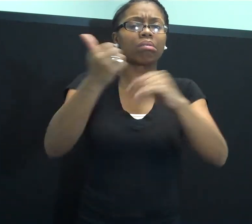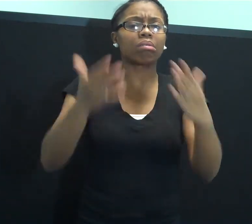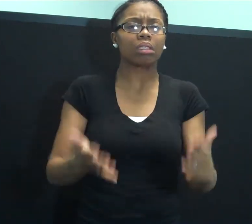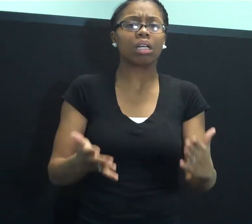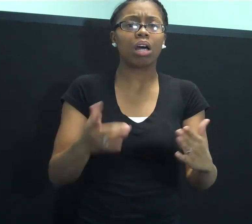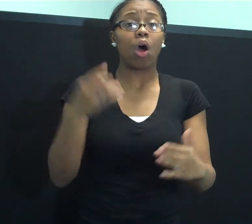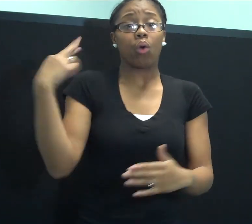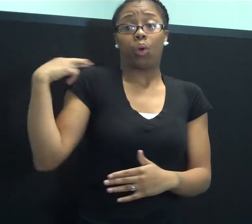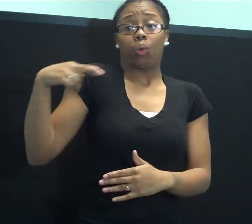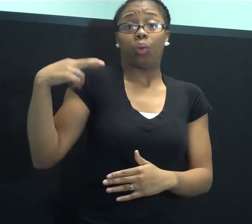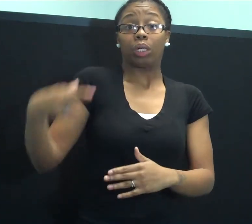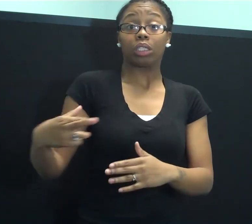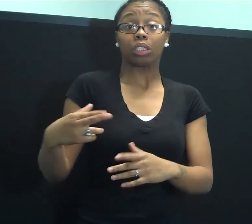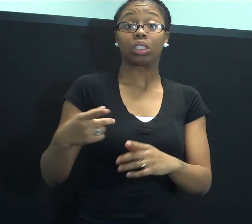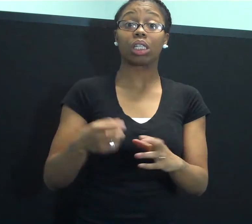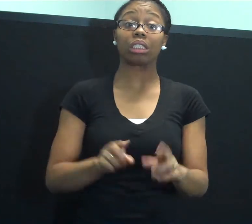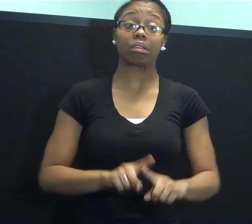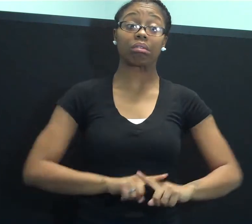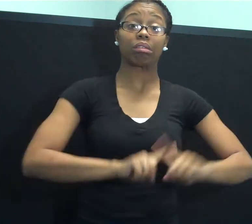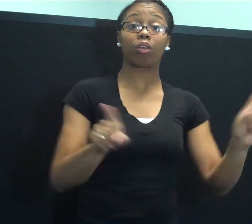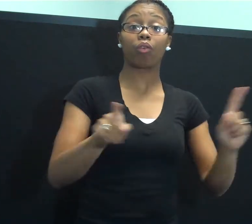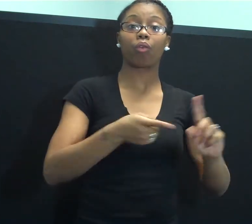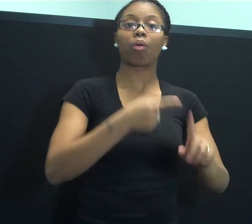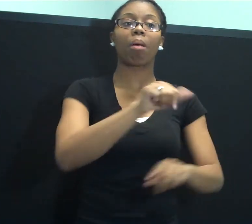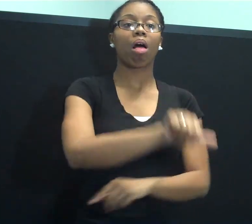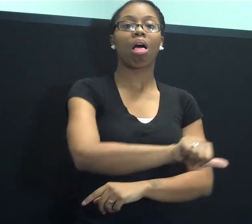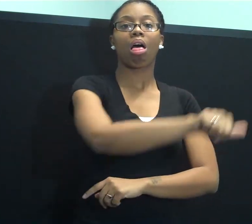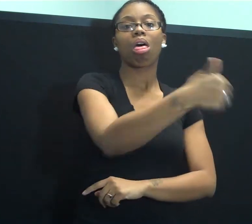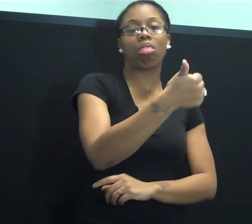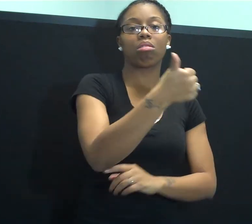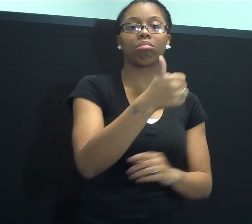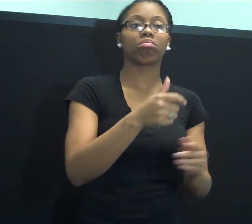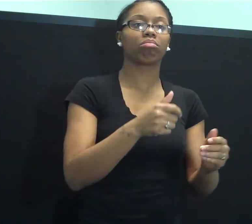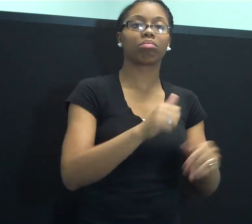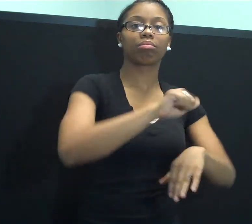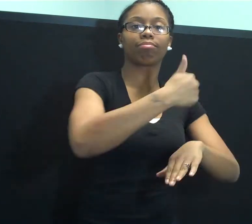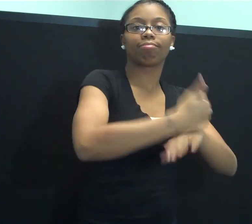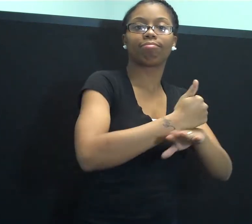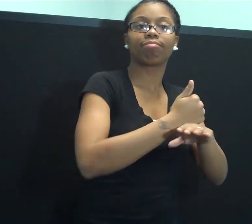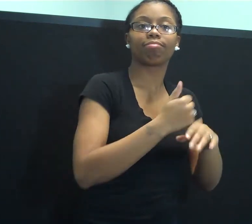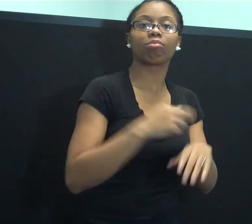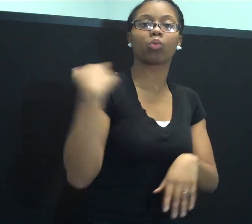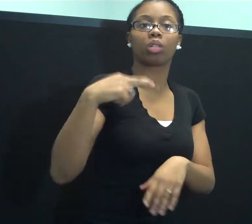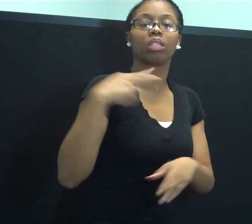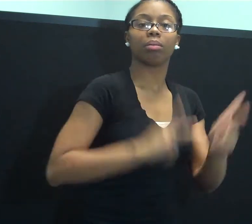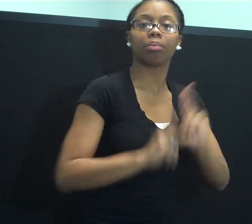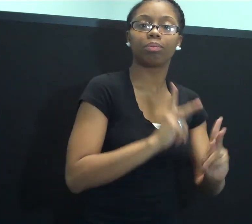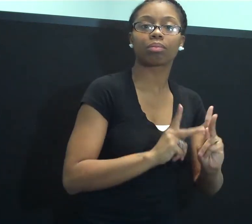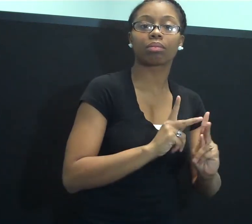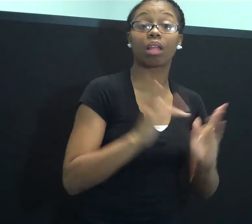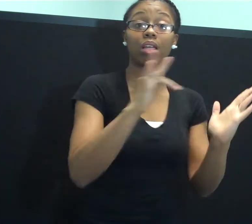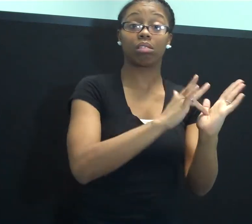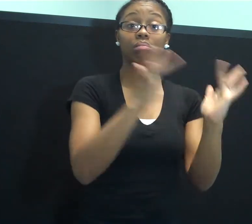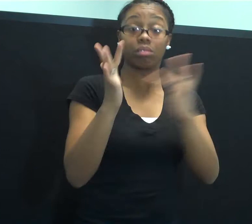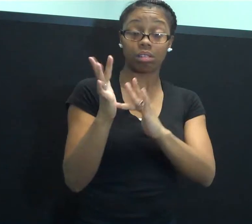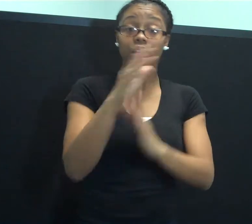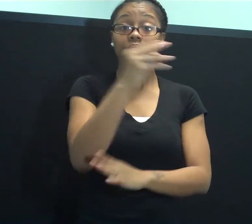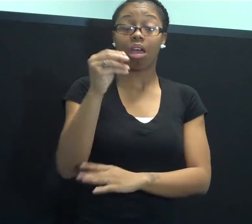tradition, differs from other founders. Jesus and Muhammad brought messages, as if they were